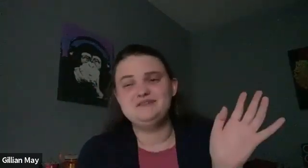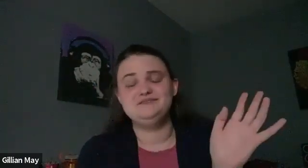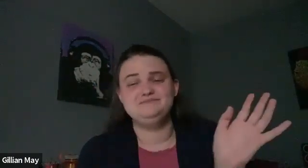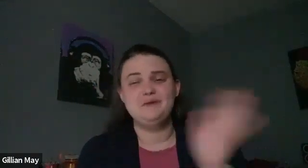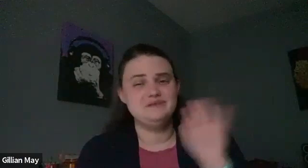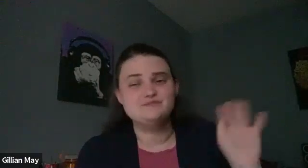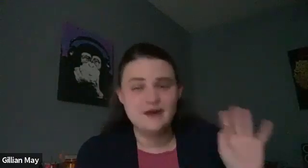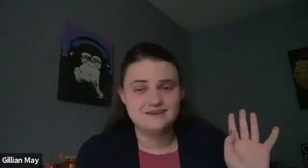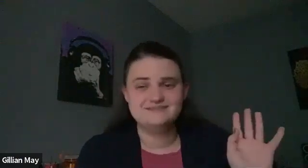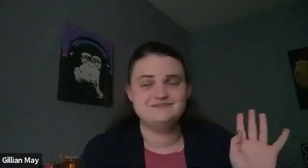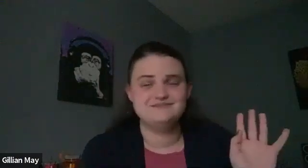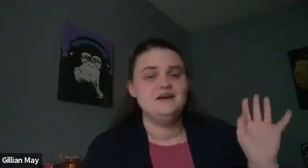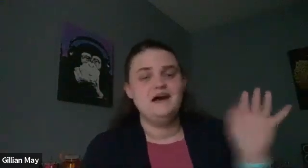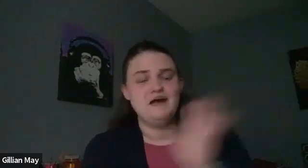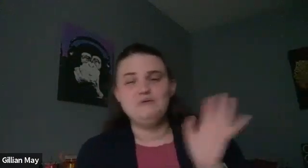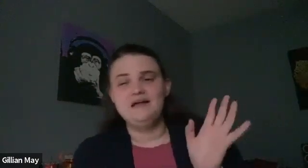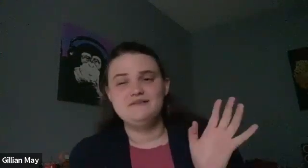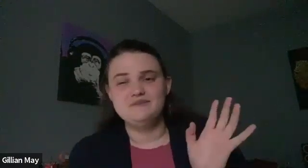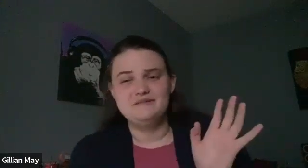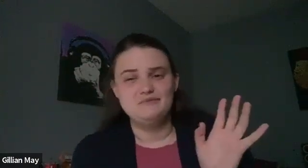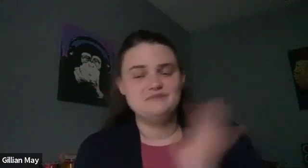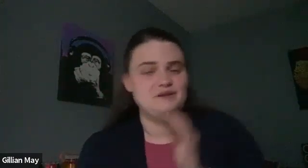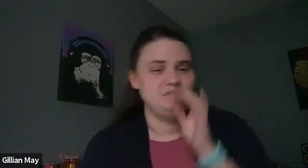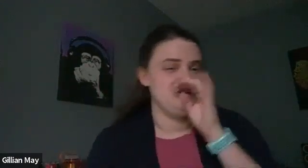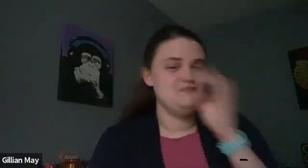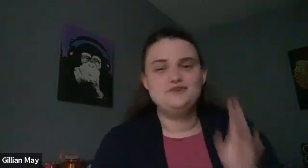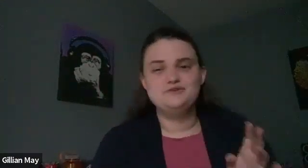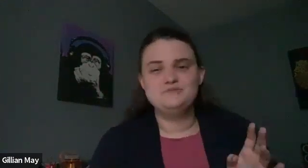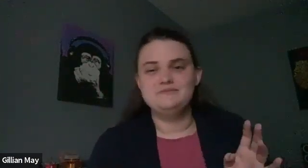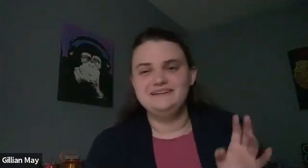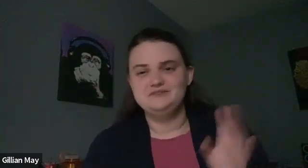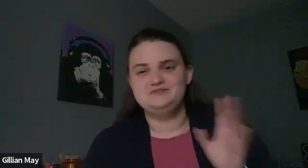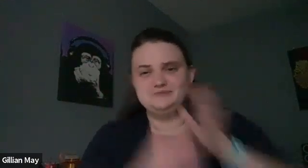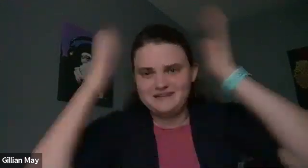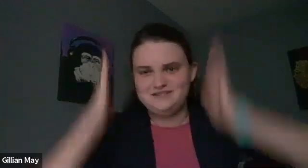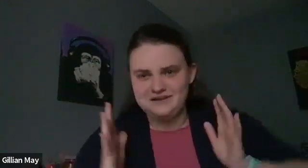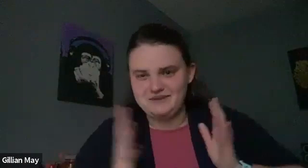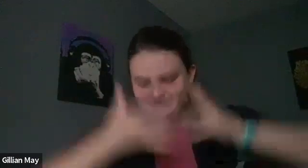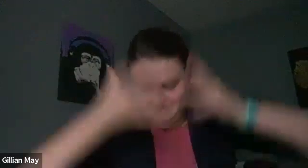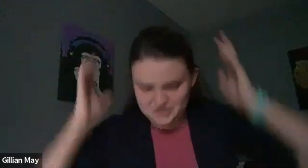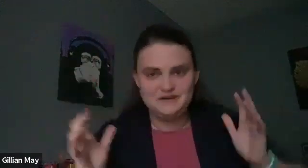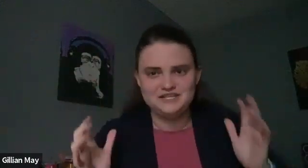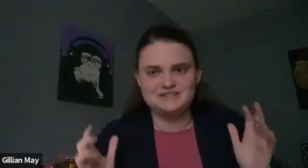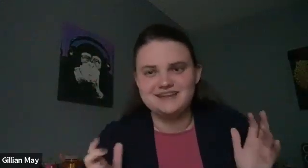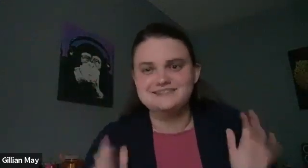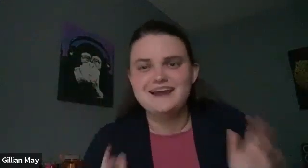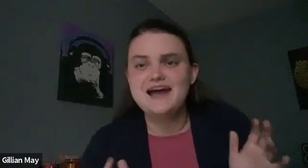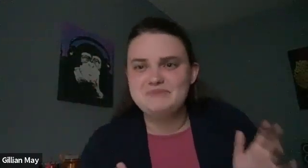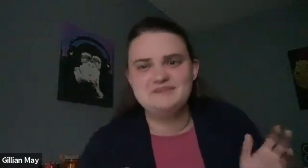their pumpkin spice. I won't lie, I'm one of probably the very few millennials or my generation that has not had a pumpkin